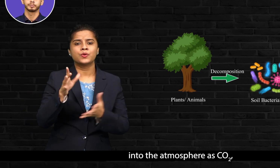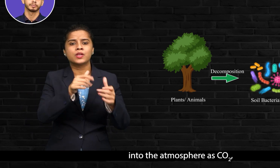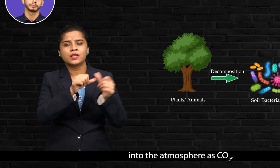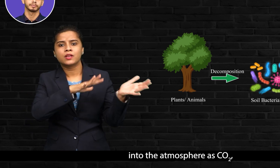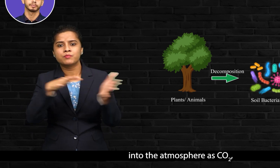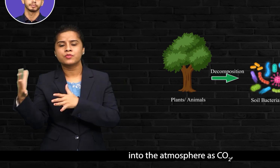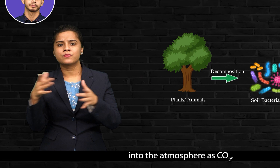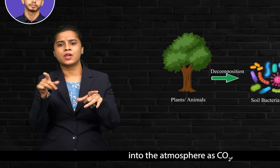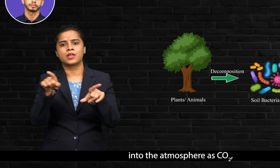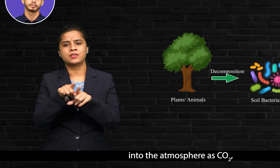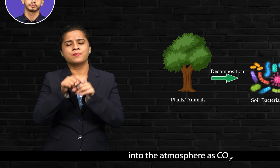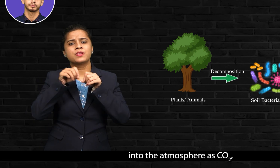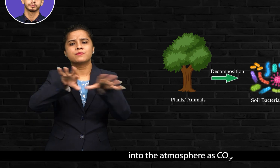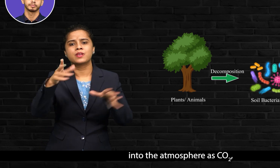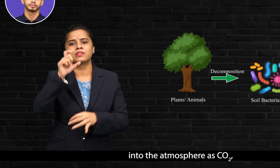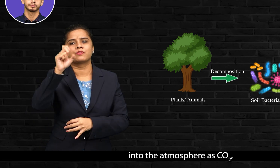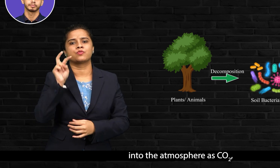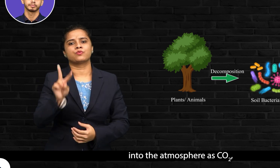CO2.